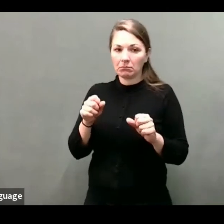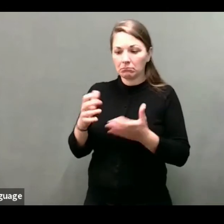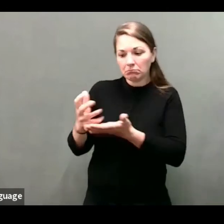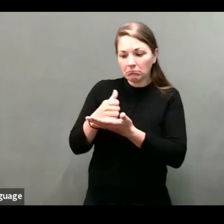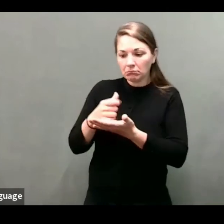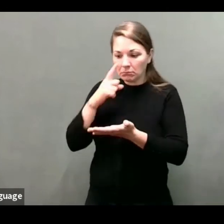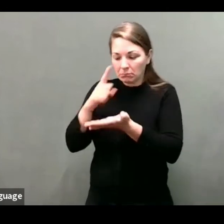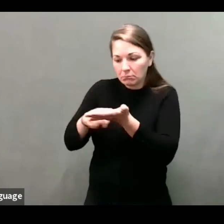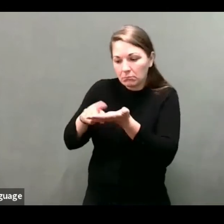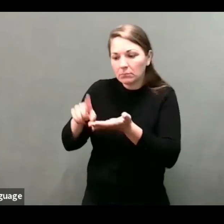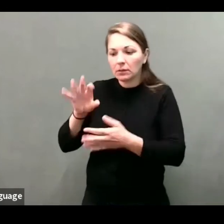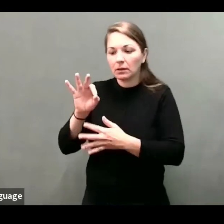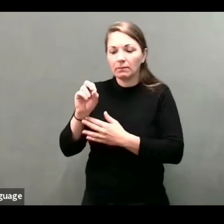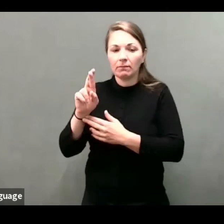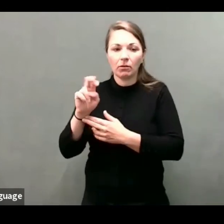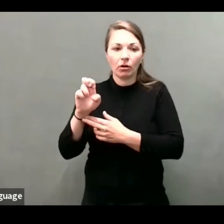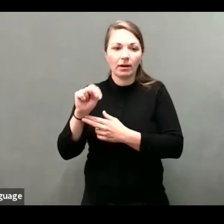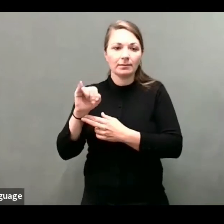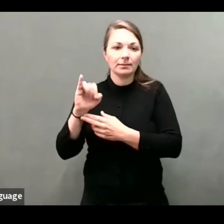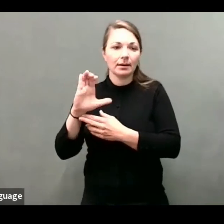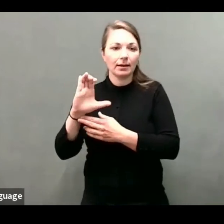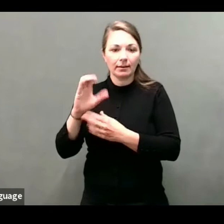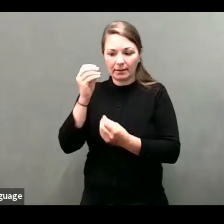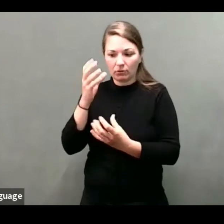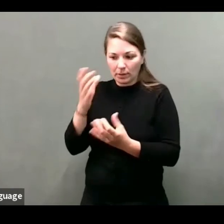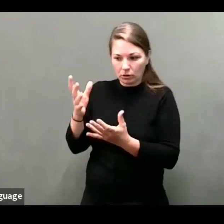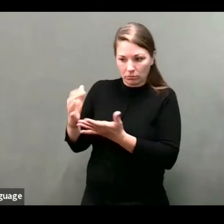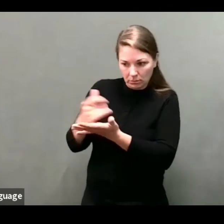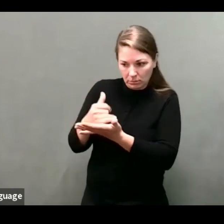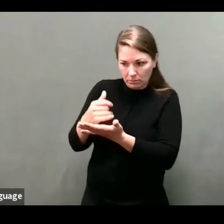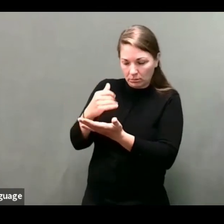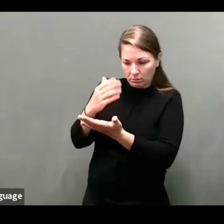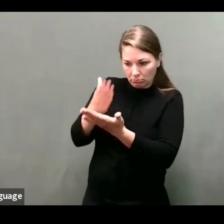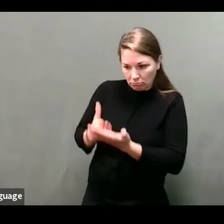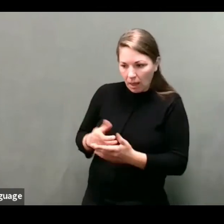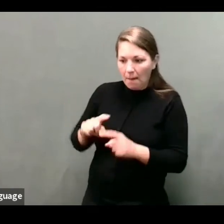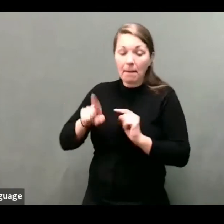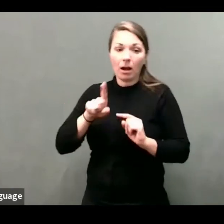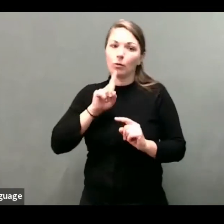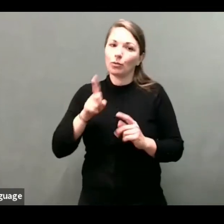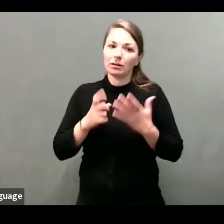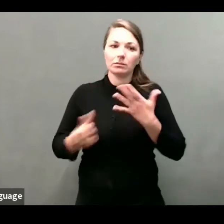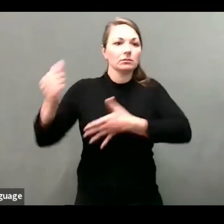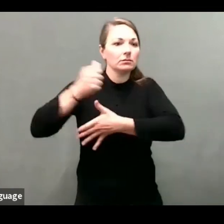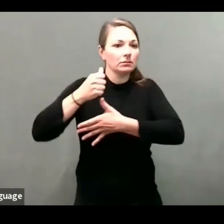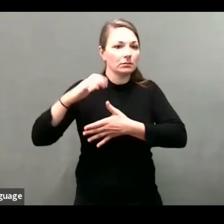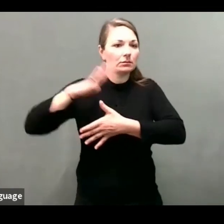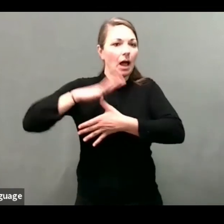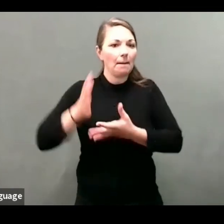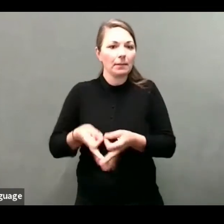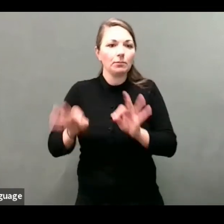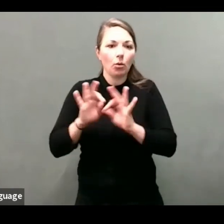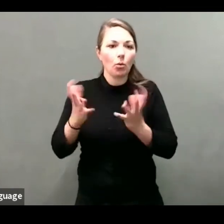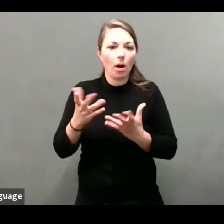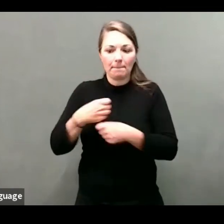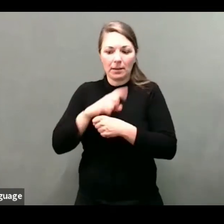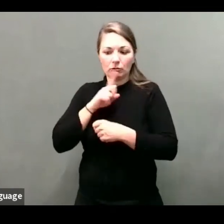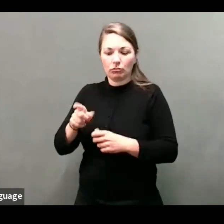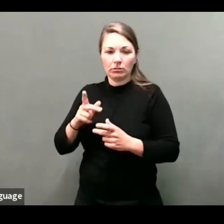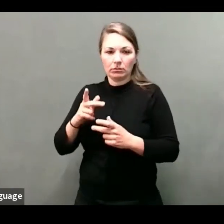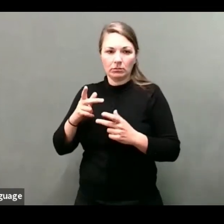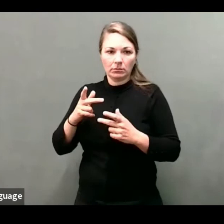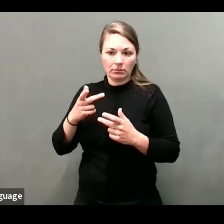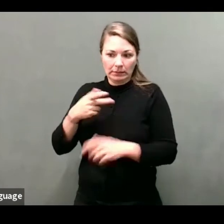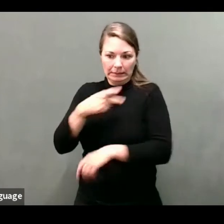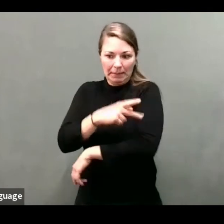occurring. But the stabilization of the patient really takes priority to make sure that that patient is as healthy as can be and